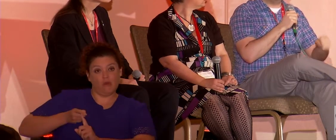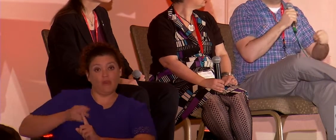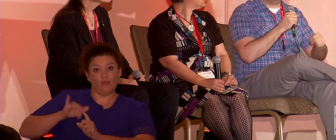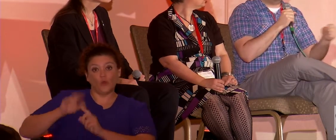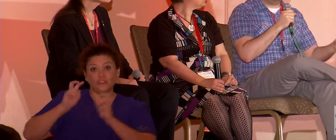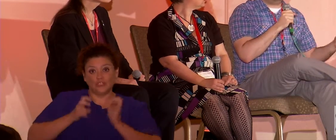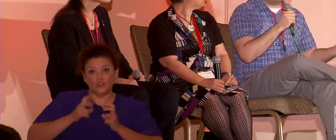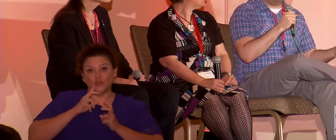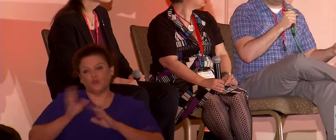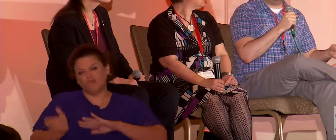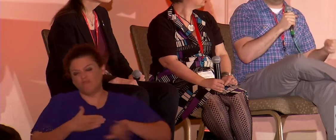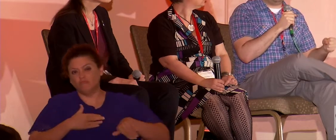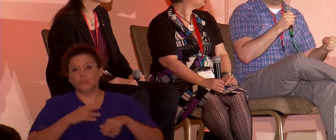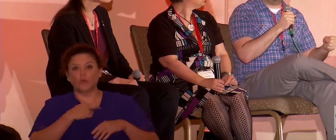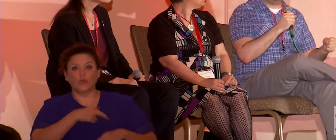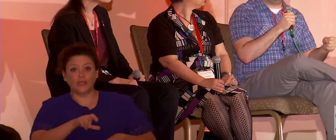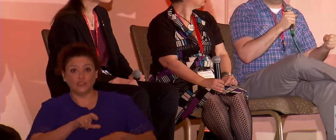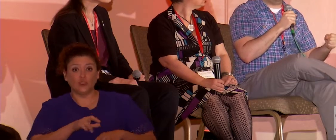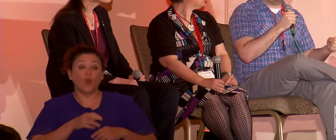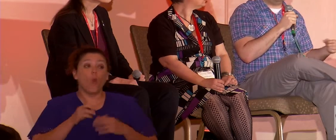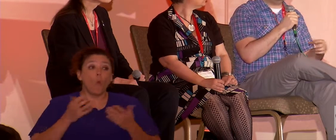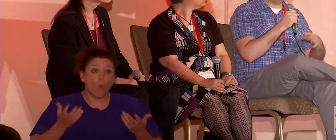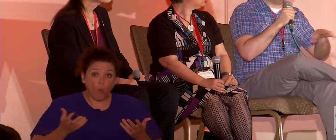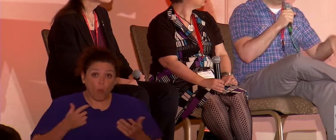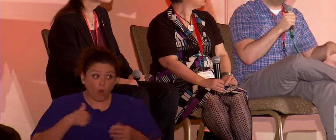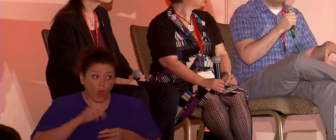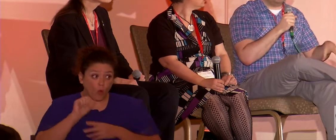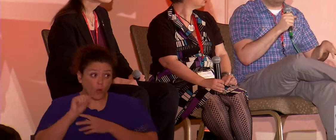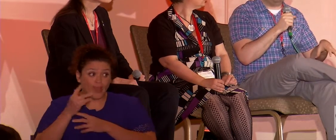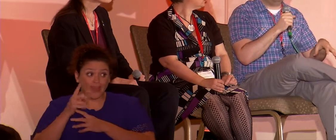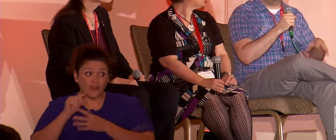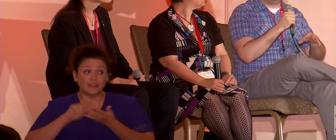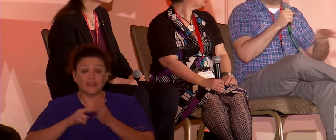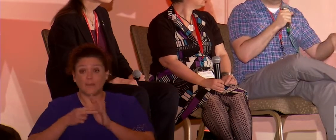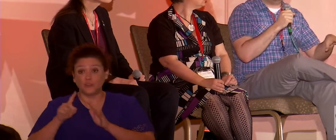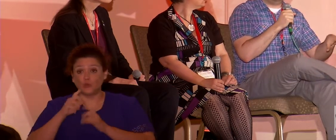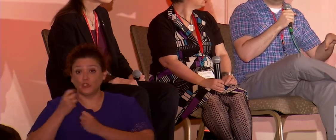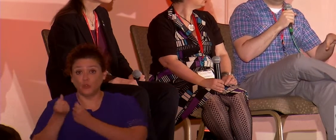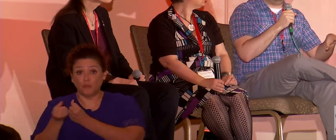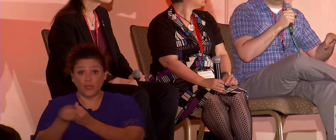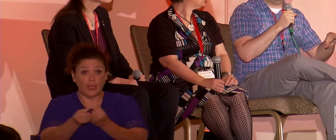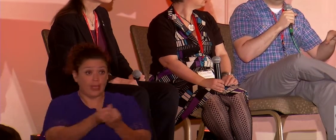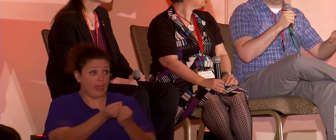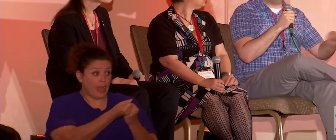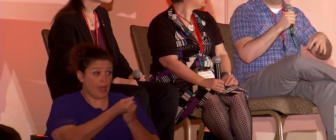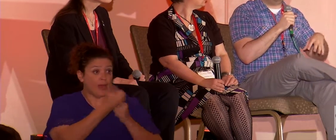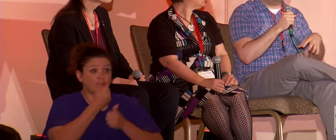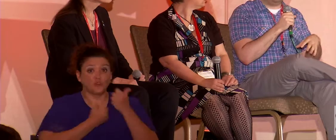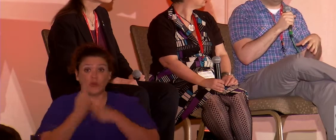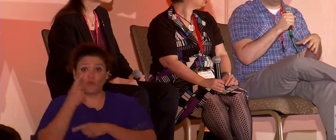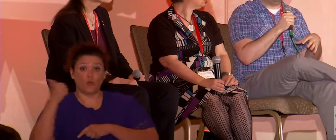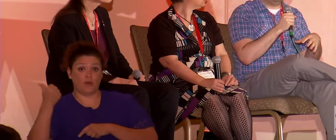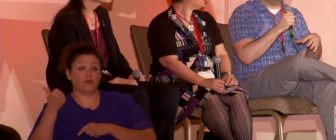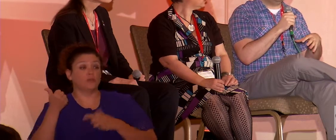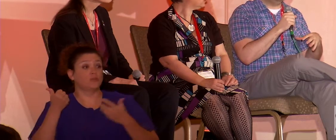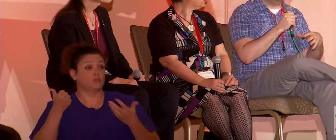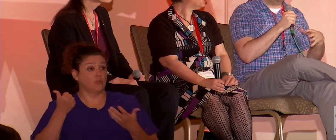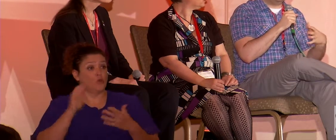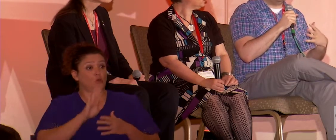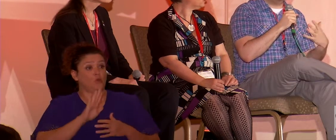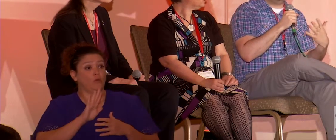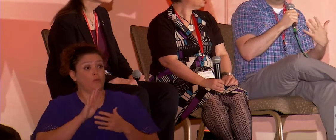issues, or are we atheists, and that means we're allies to everybody else who has an experience that's infringed upon by